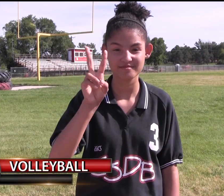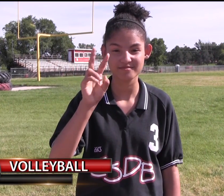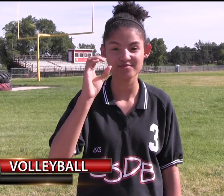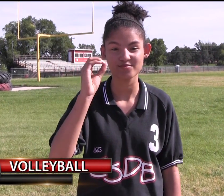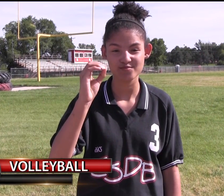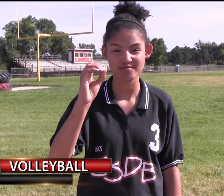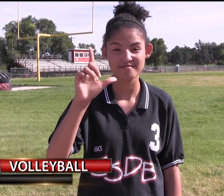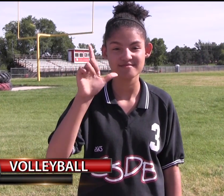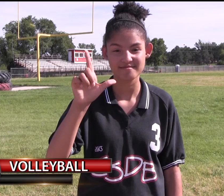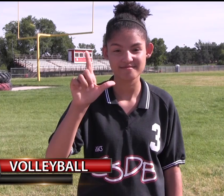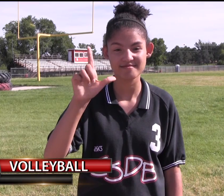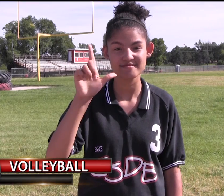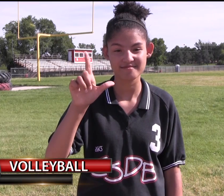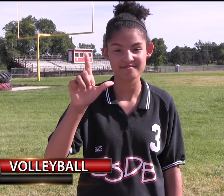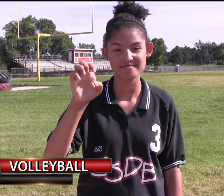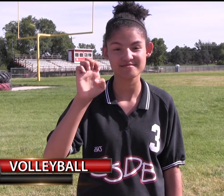Volleyball.